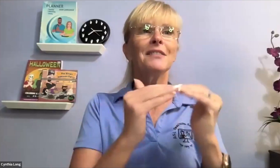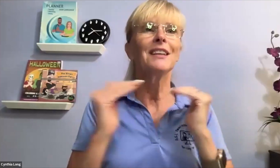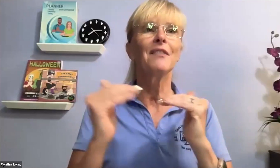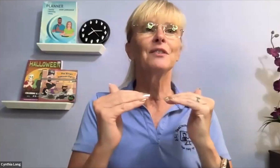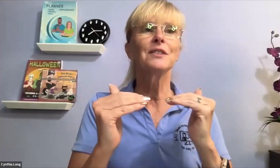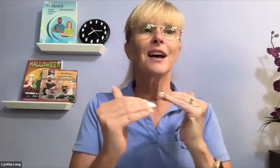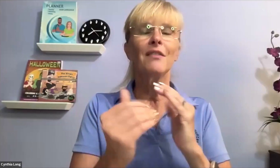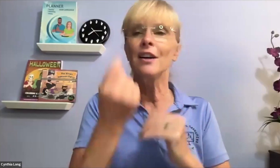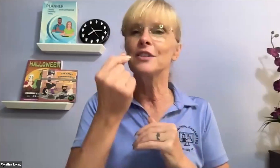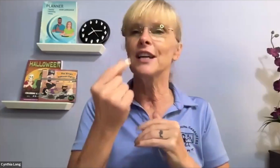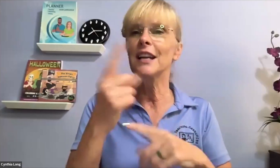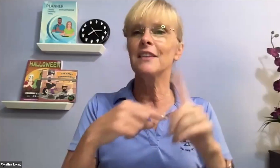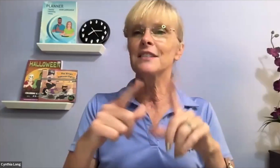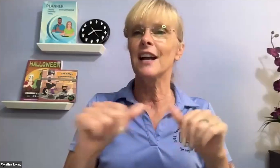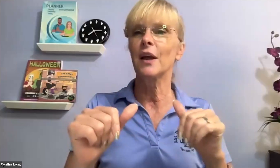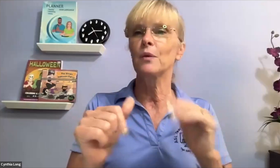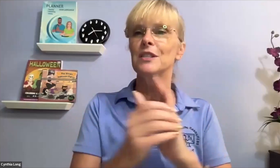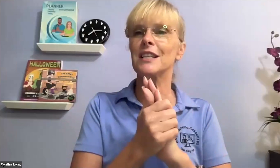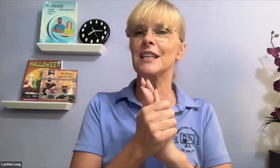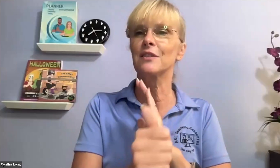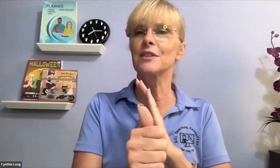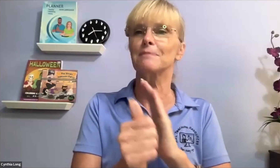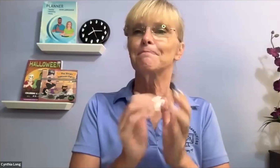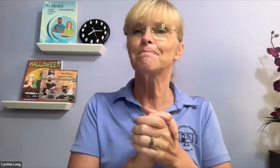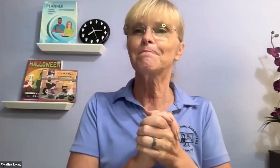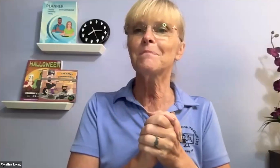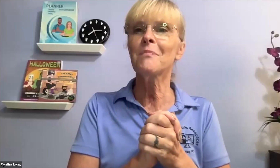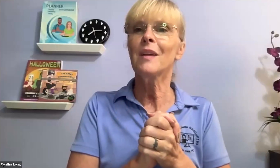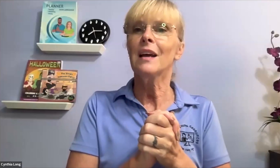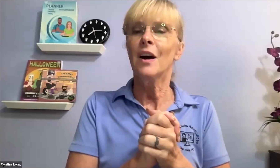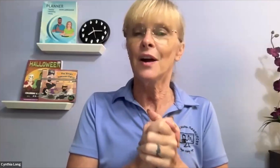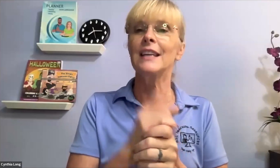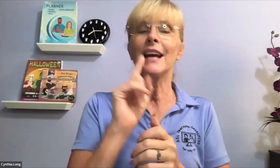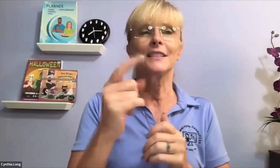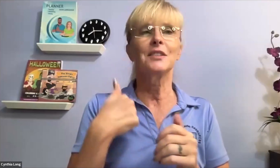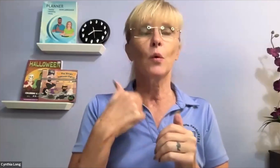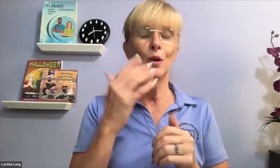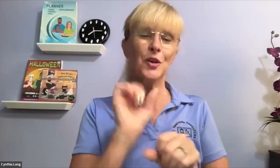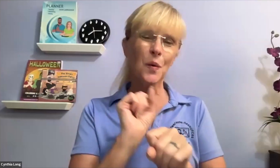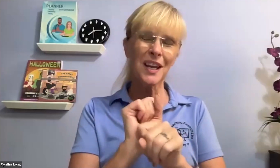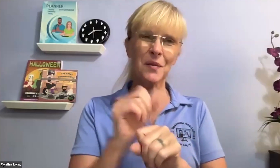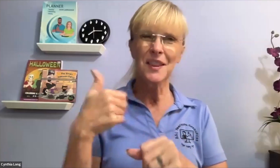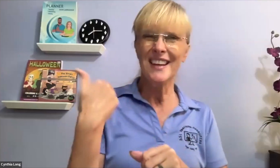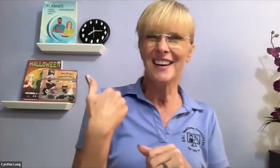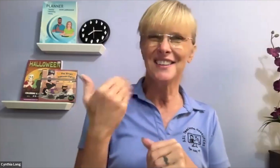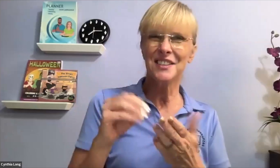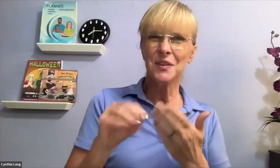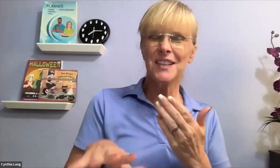of levels of understanding of sign language skills. Okay, yes, so when you're working with young